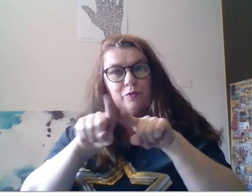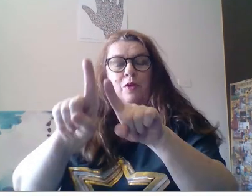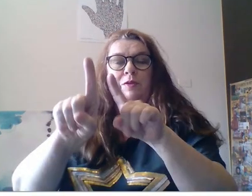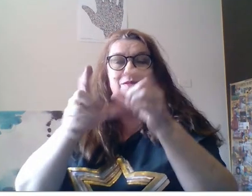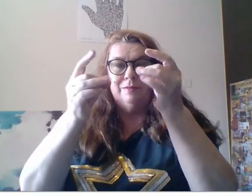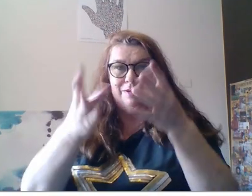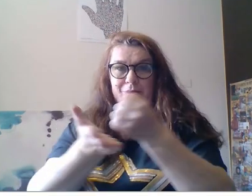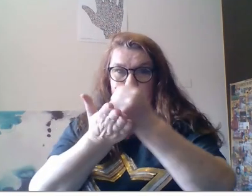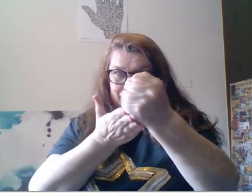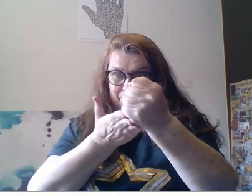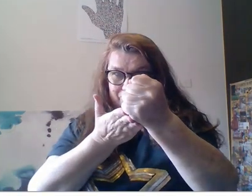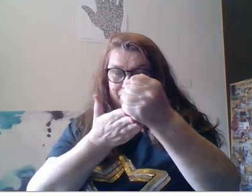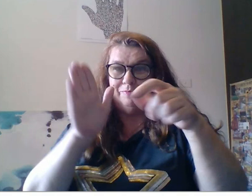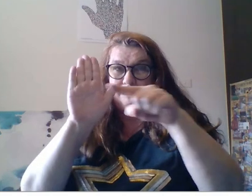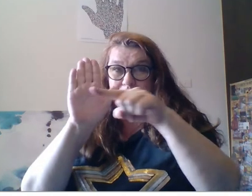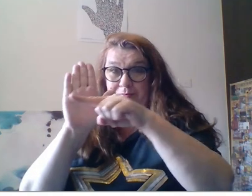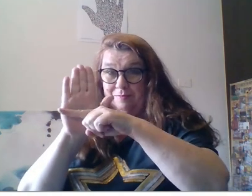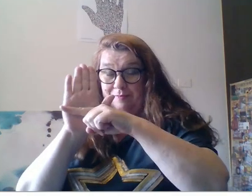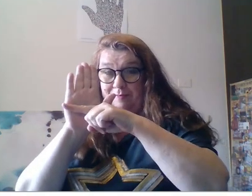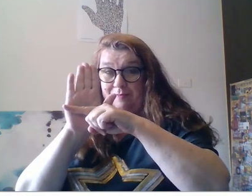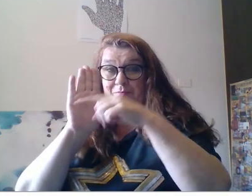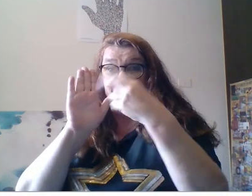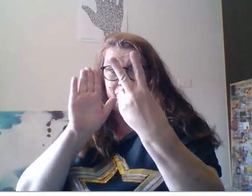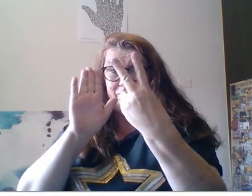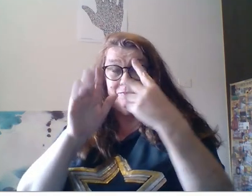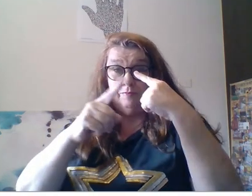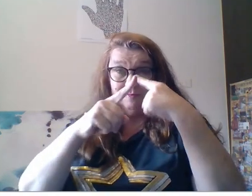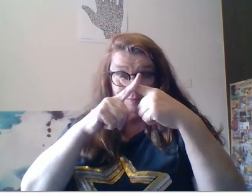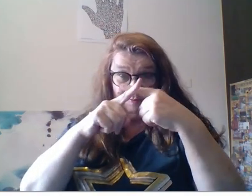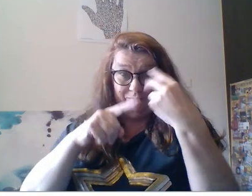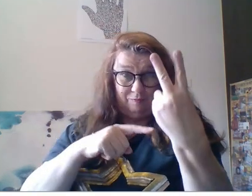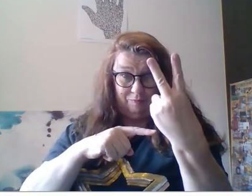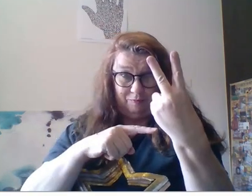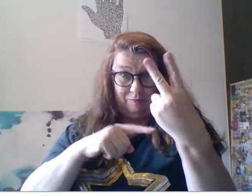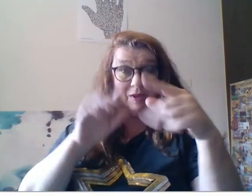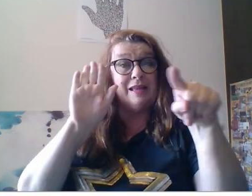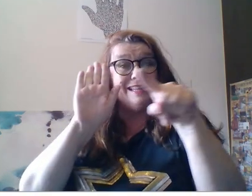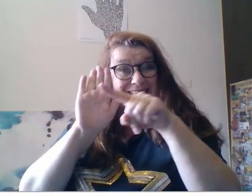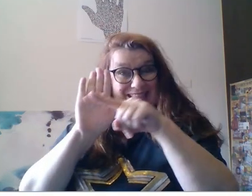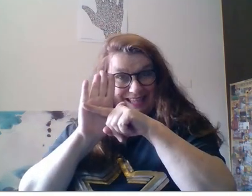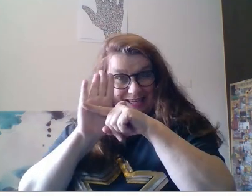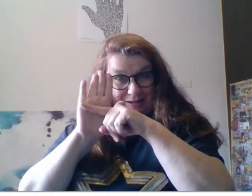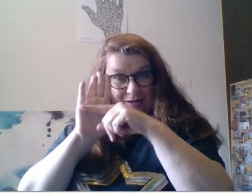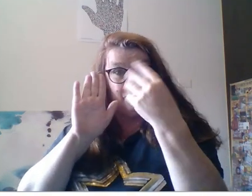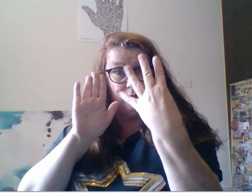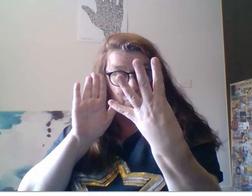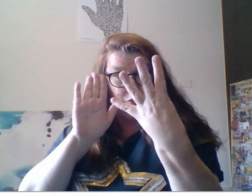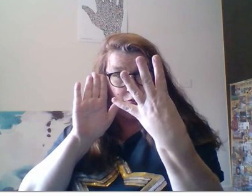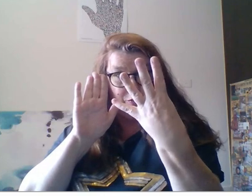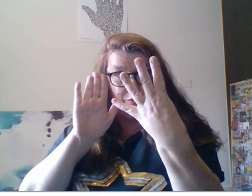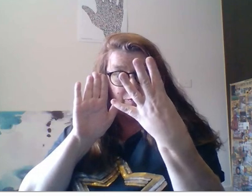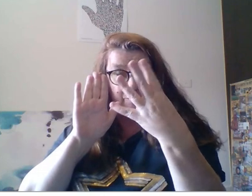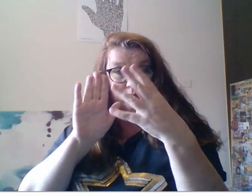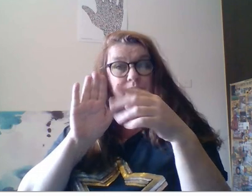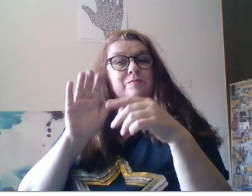we're going to follow the rules using the number and the negative negative two times two is